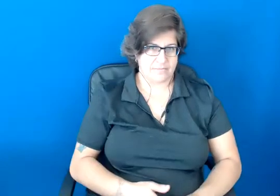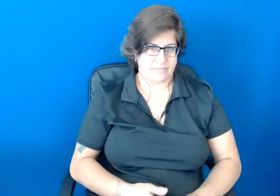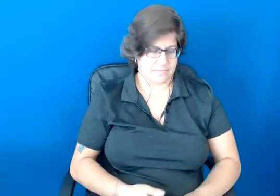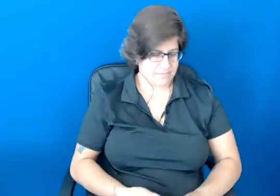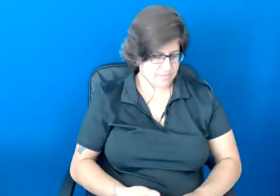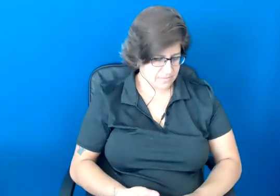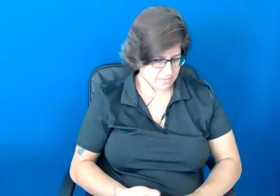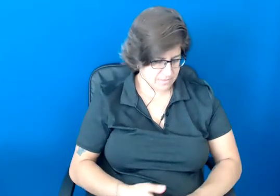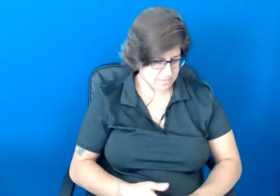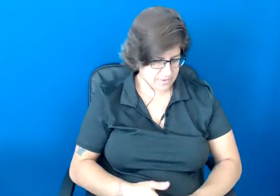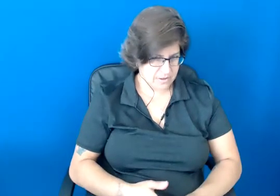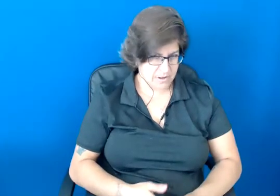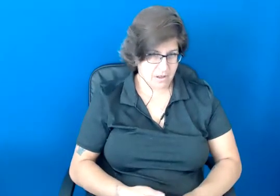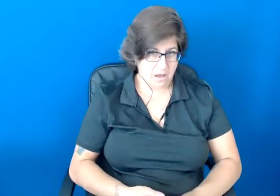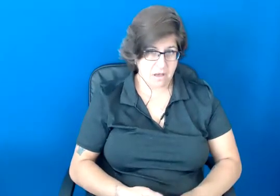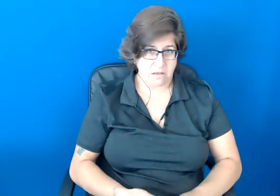Linda G.